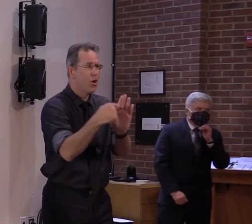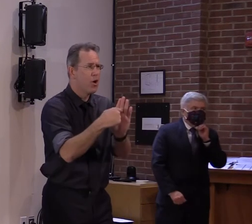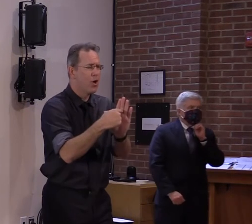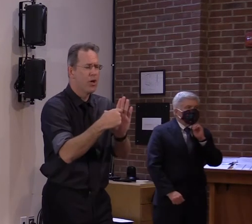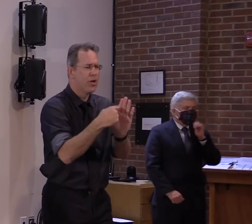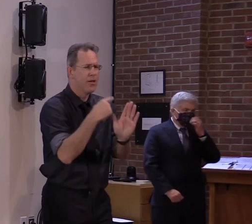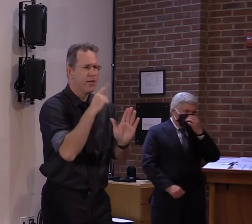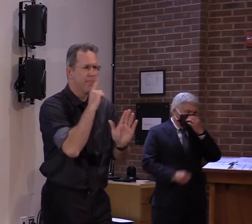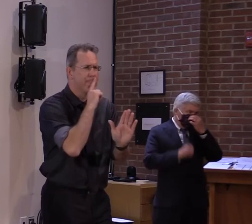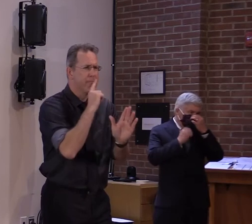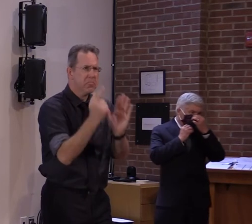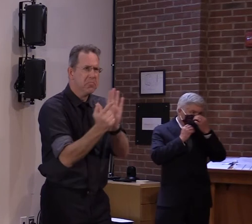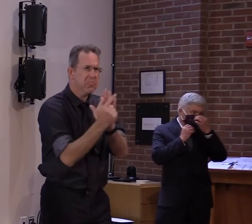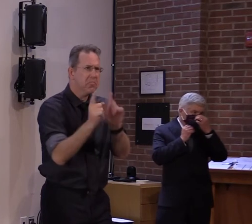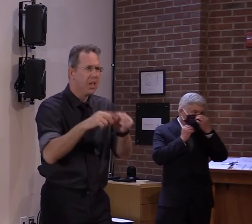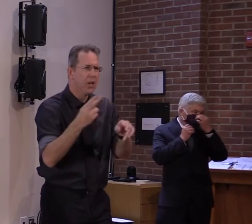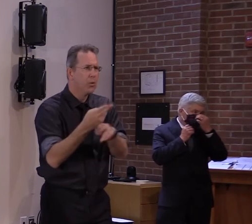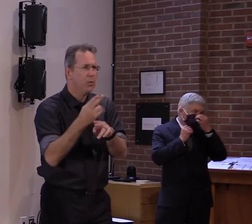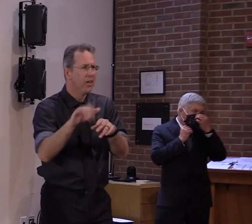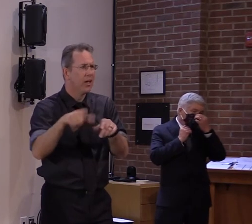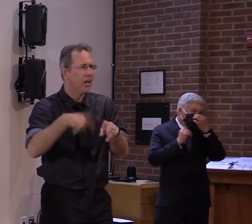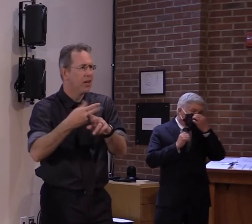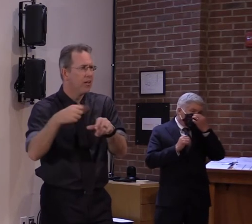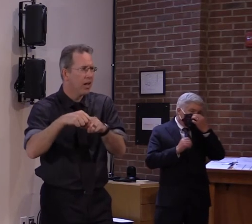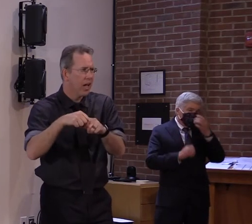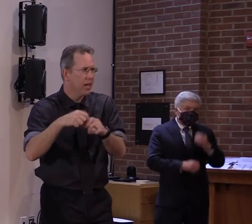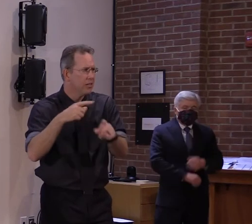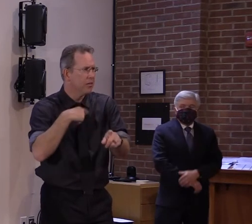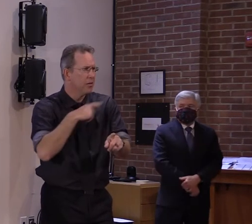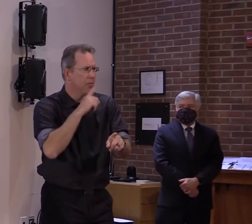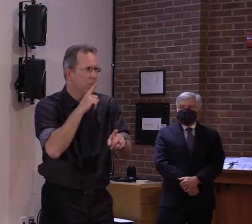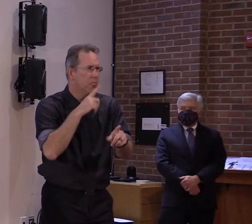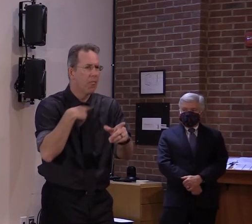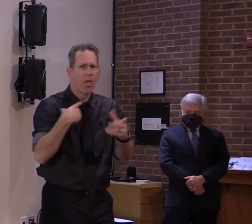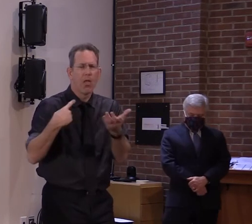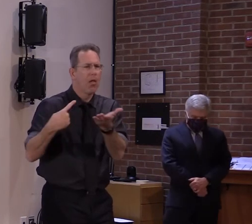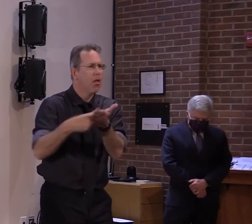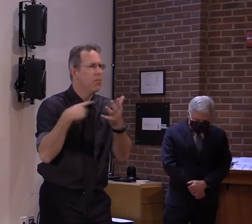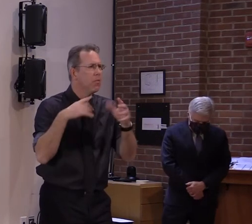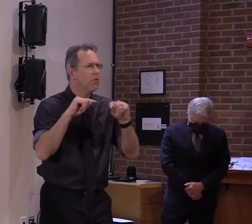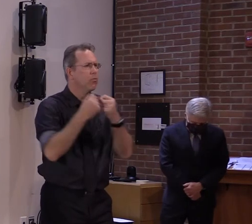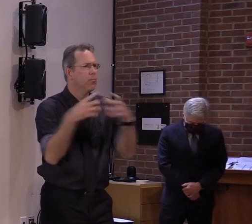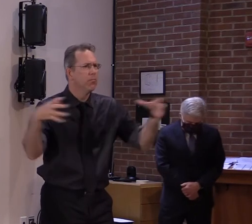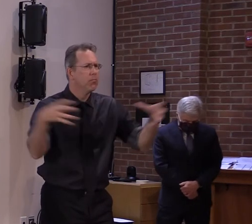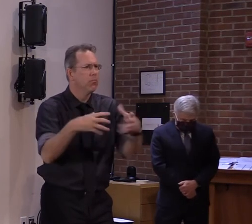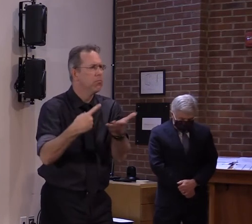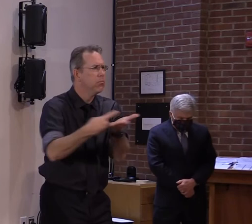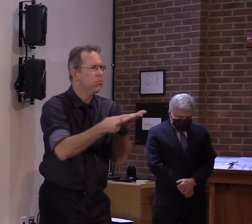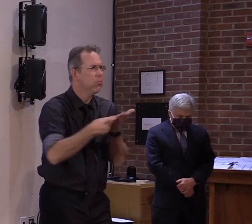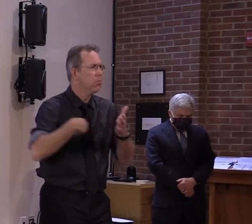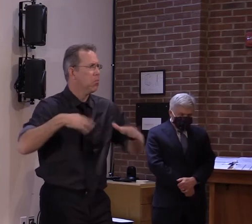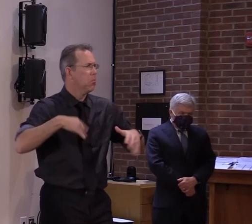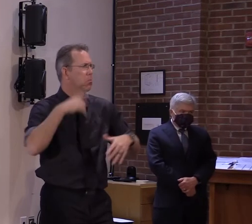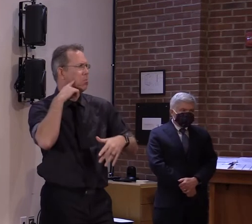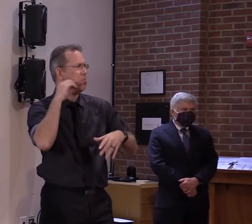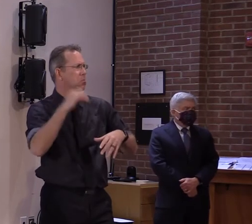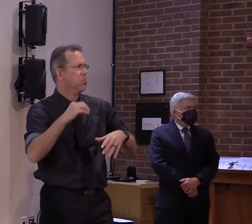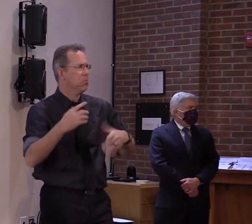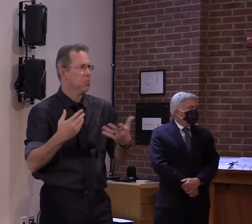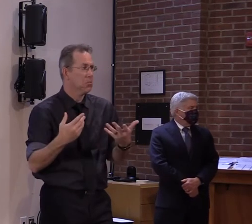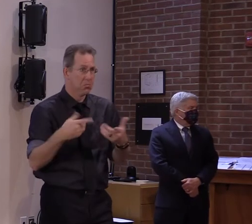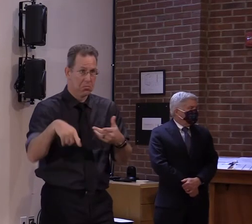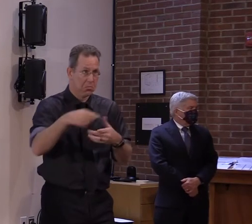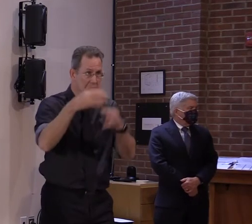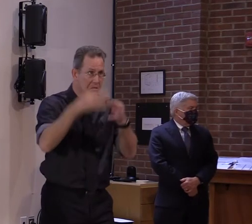I don't have control over the panel, the 23-member panel of the Global Warming Solutions Act. So what they do is they're their own